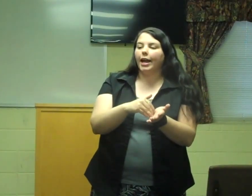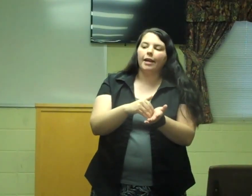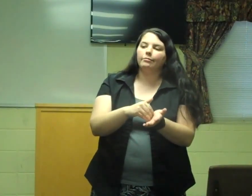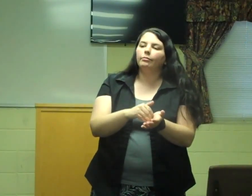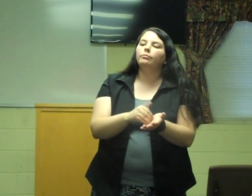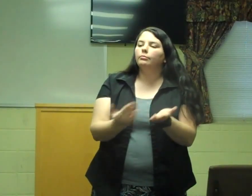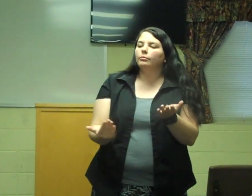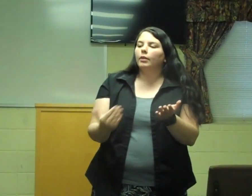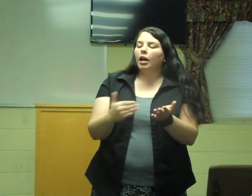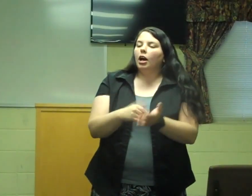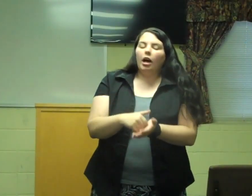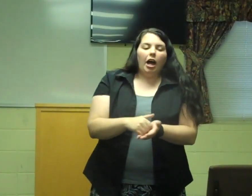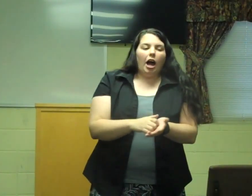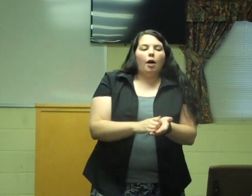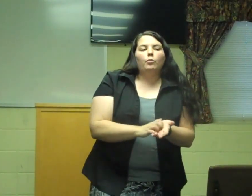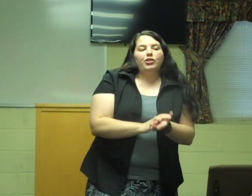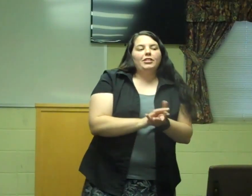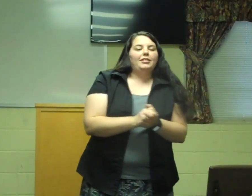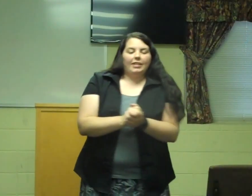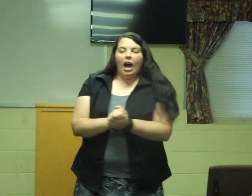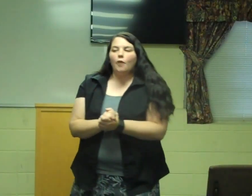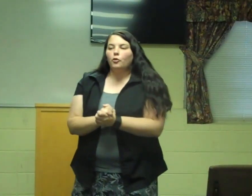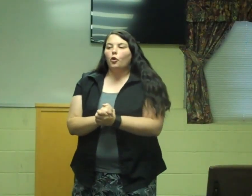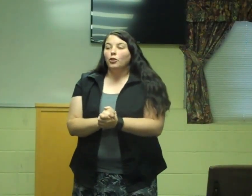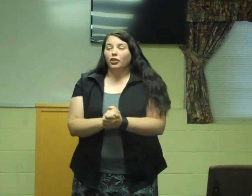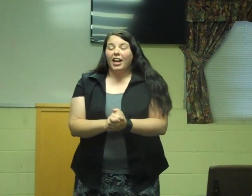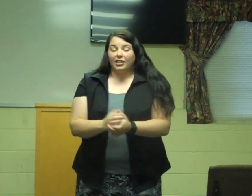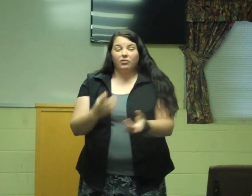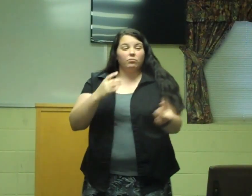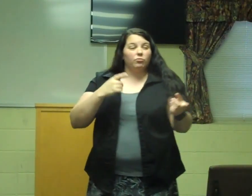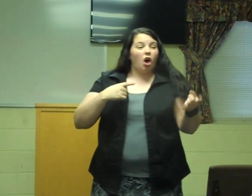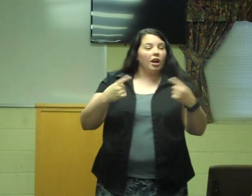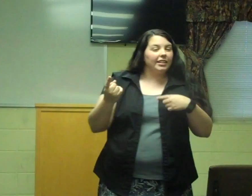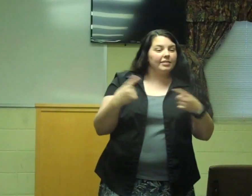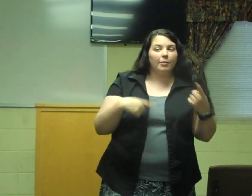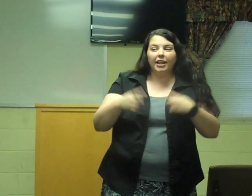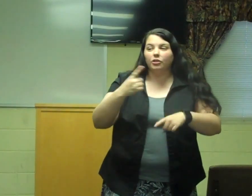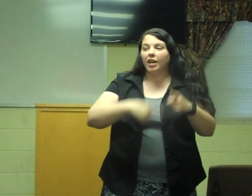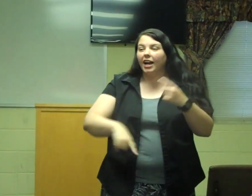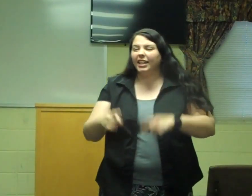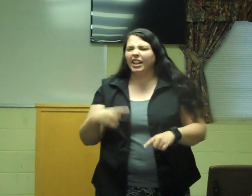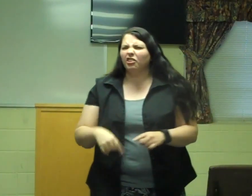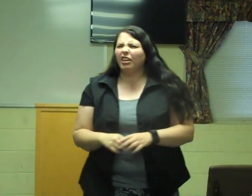again. Which is helpful when you're like talking to somebody or signing and you're like,